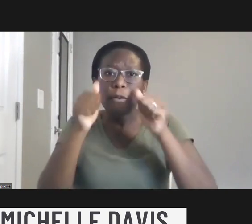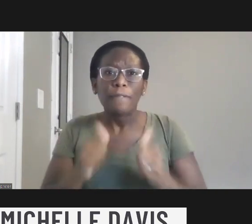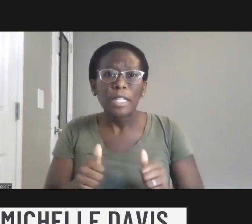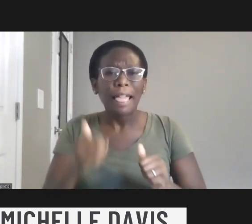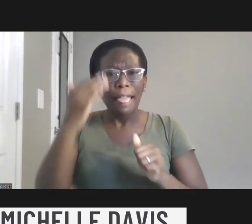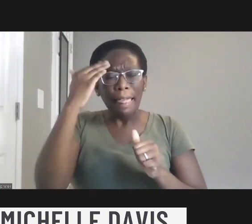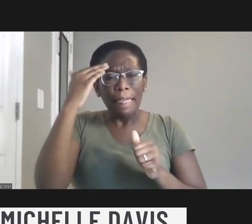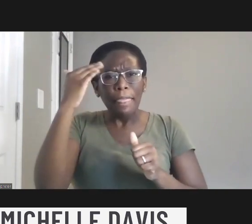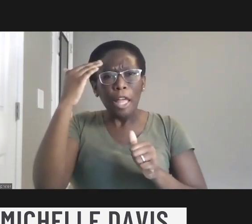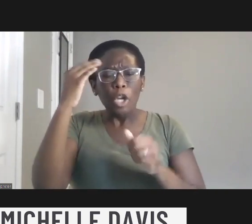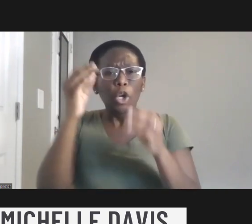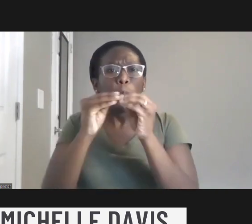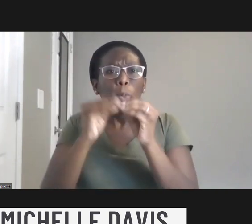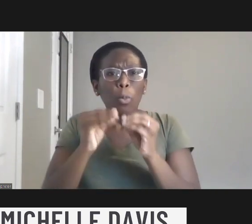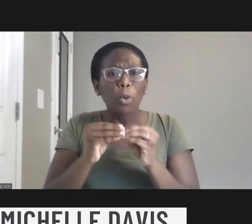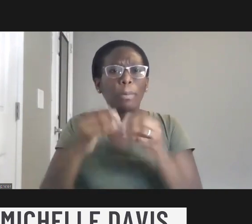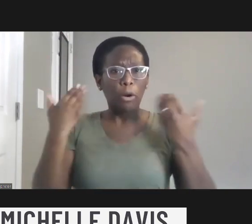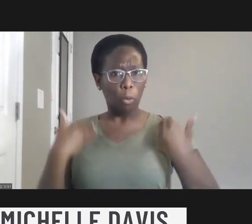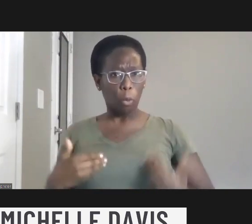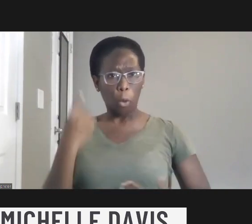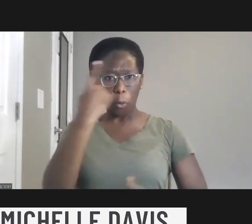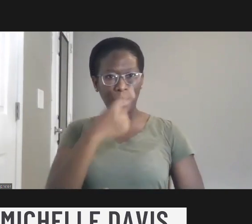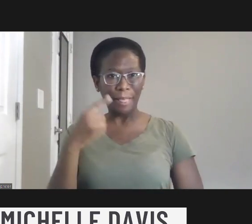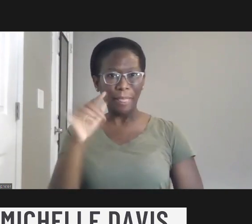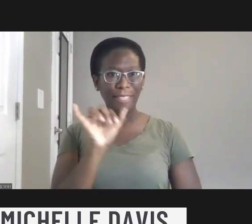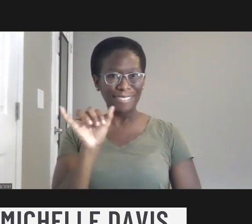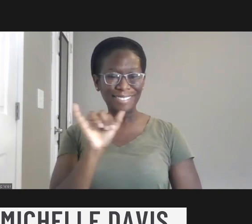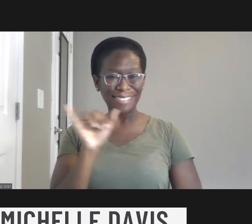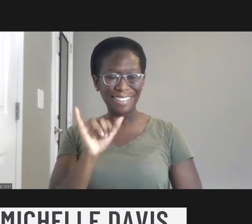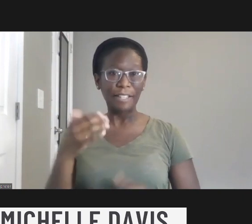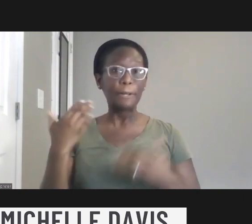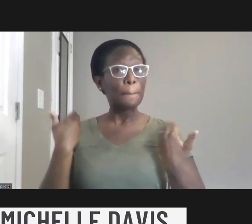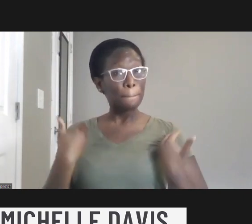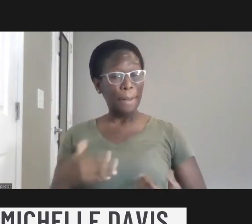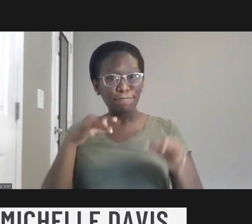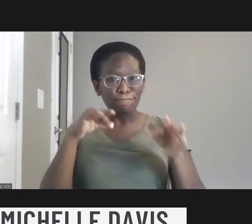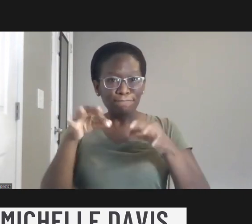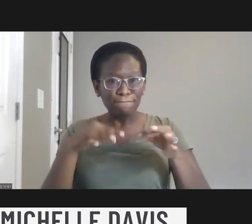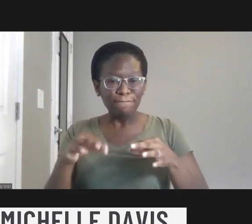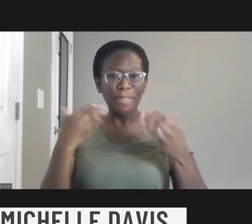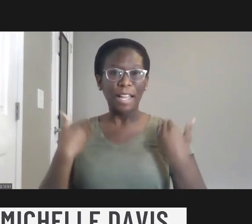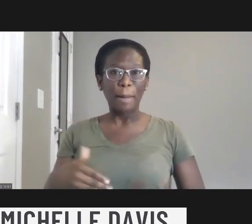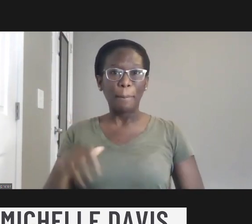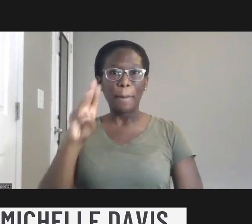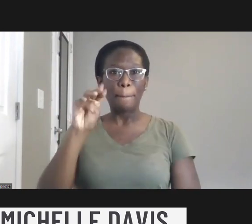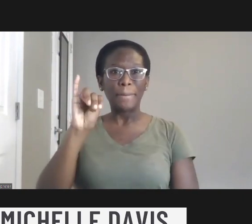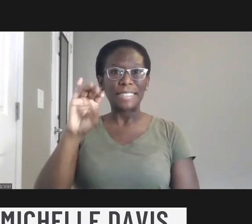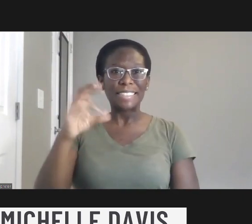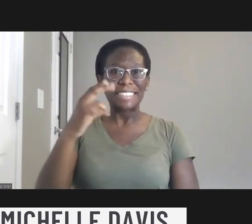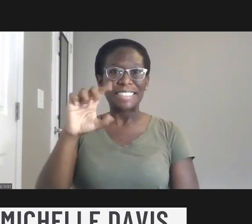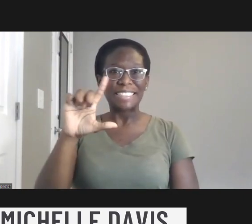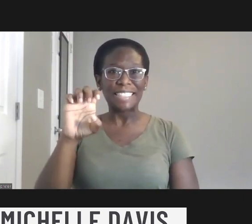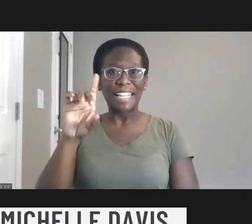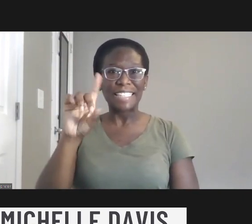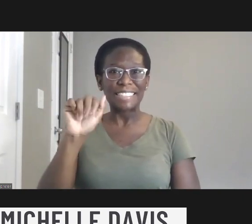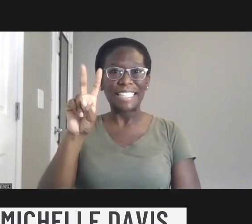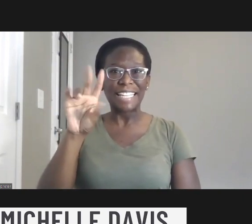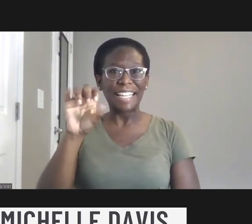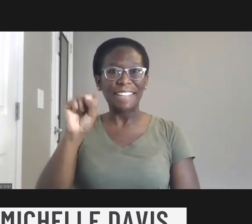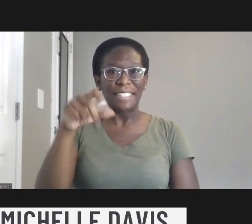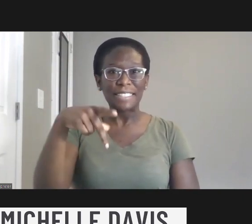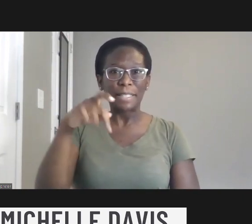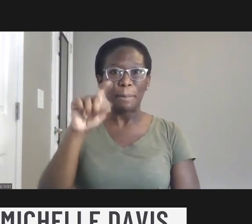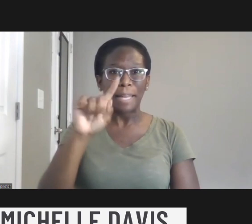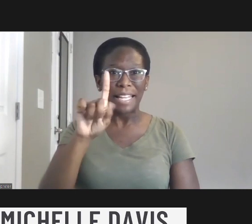like. So here's mine. I'm Michelle Davis PETELINZ. I'm a 60s African-American woman wearing a